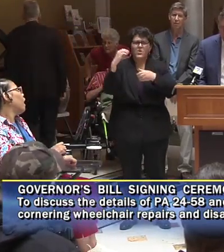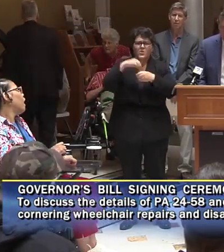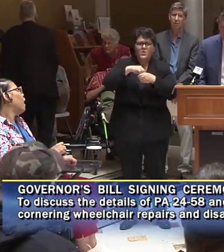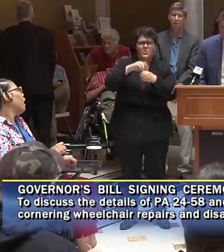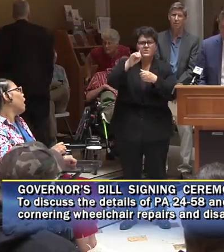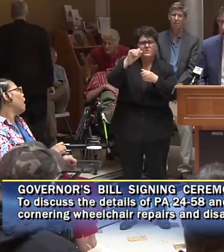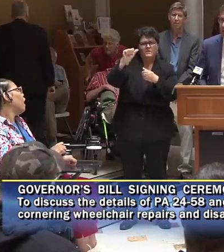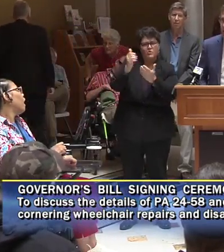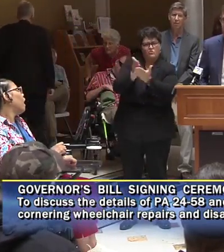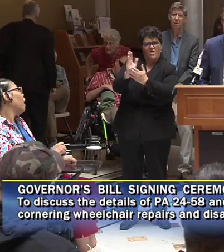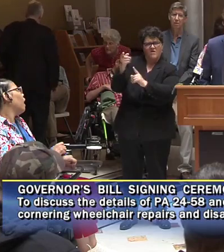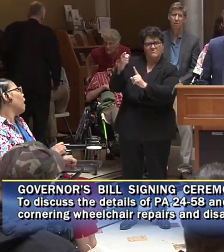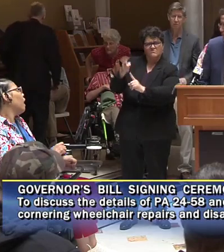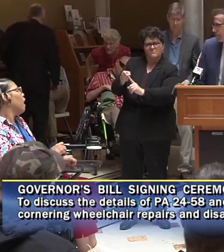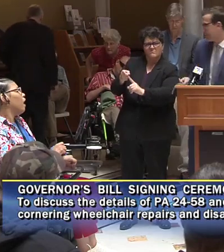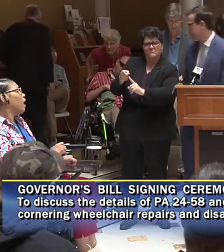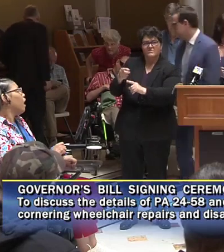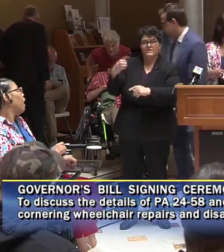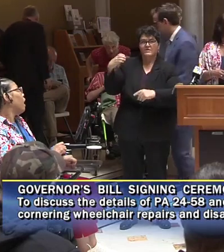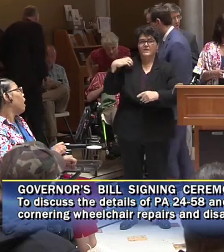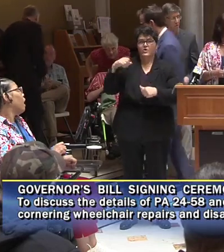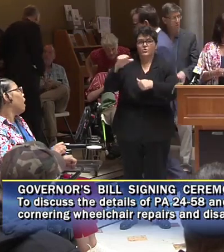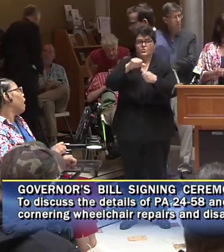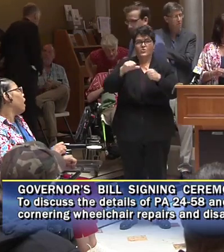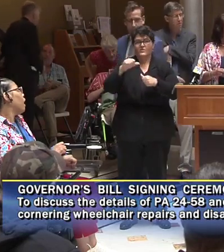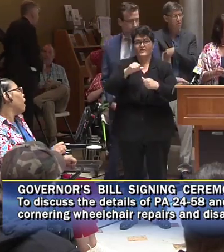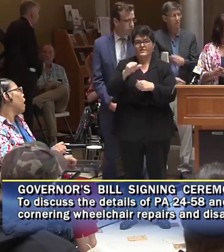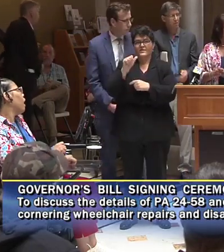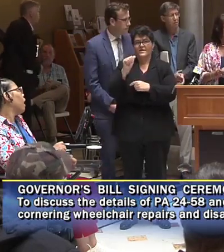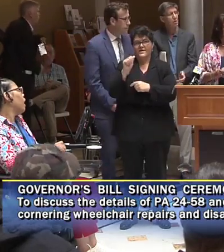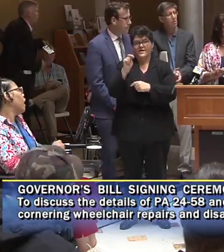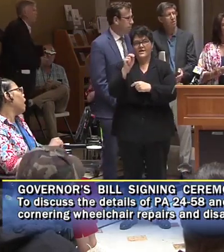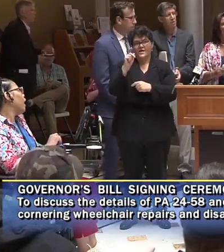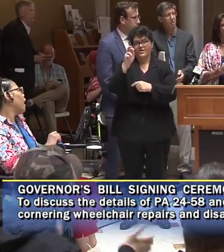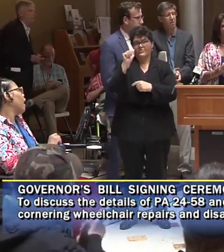Social Services, Andrea Barton-Reeves.